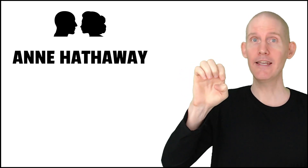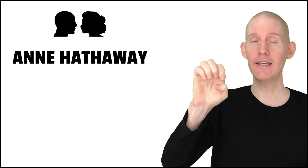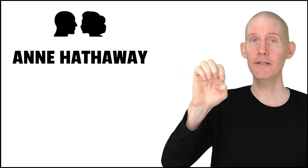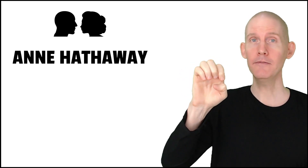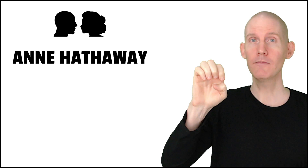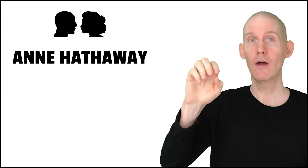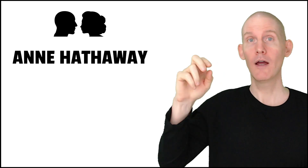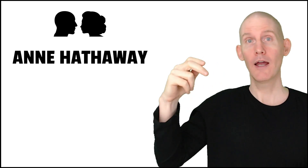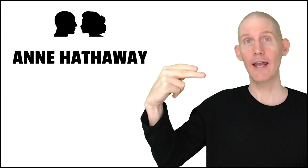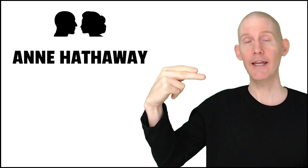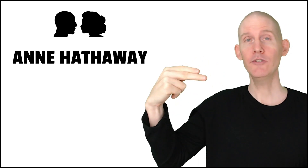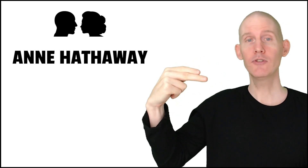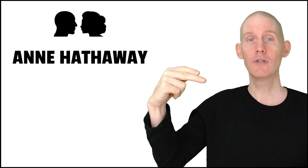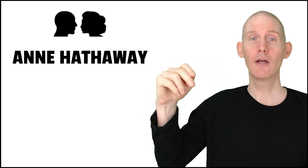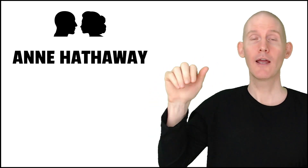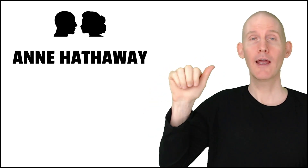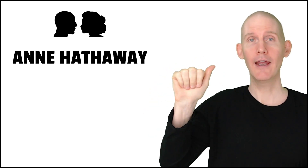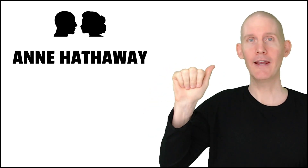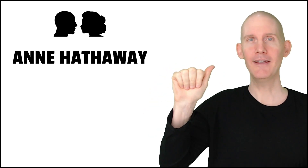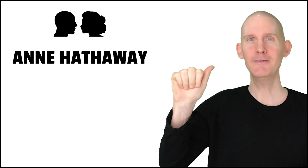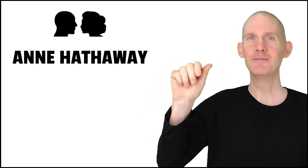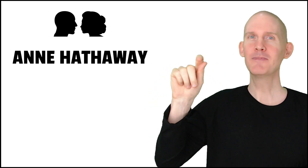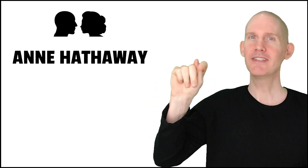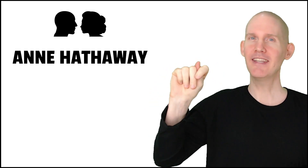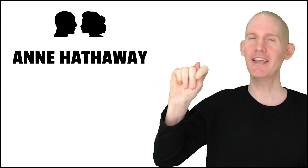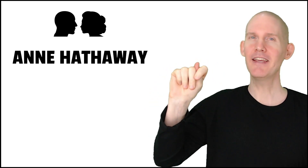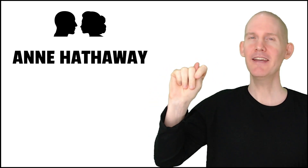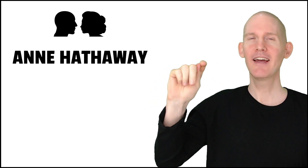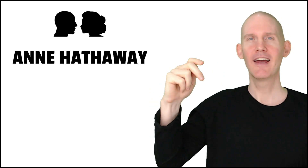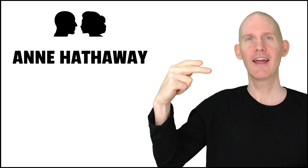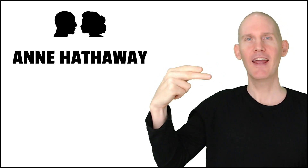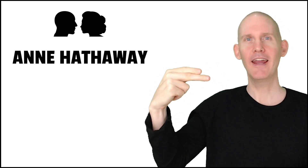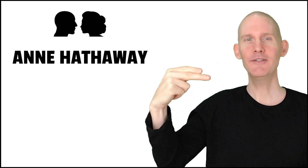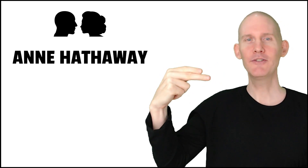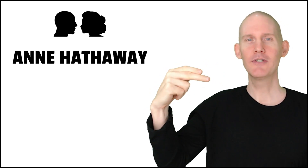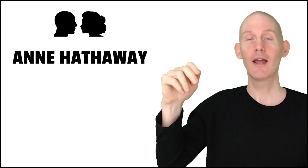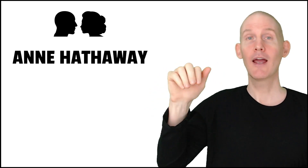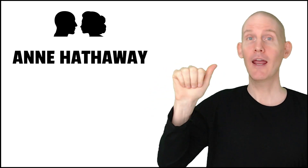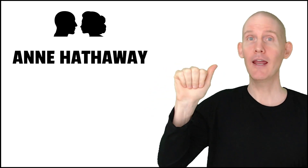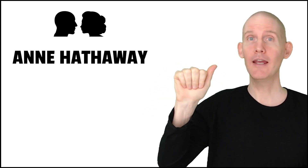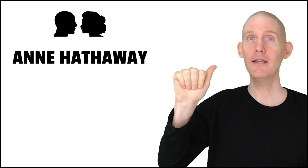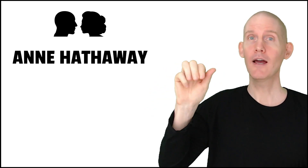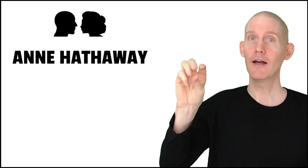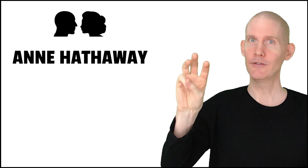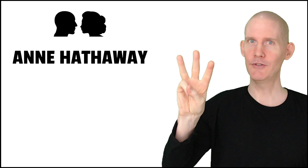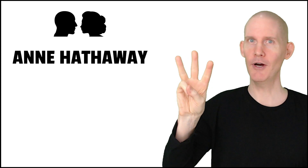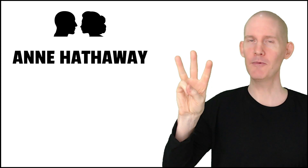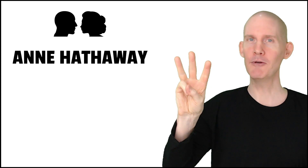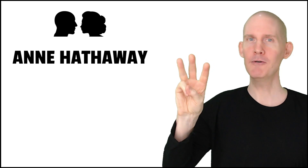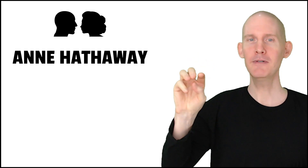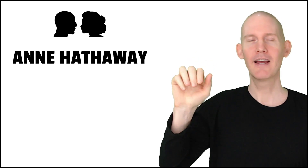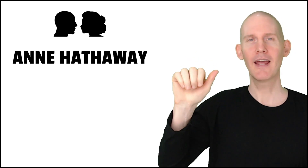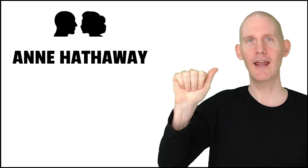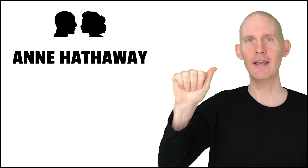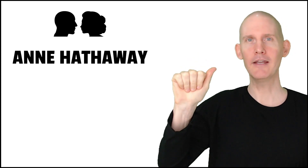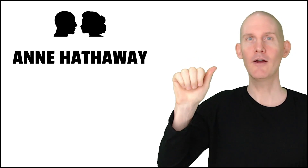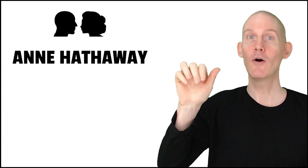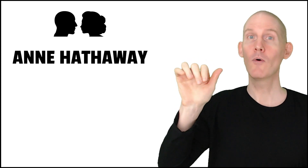E, H, A, T, H, A, W, A,